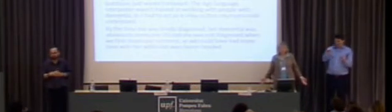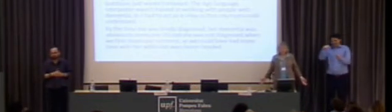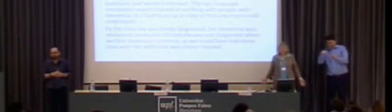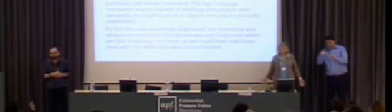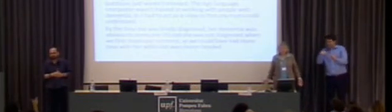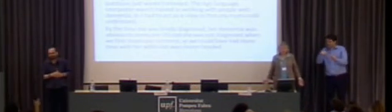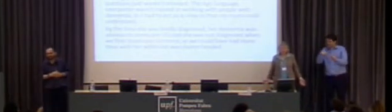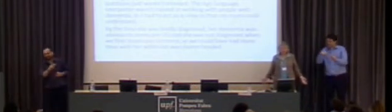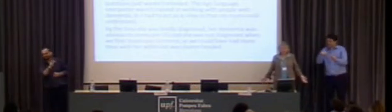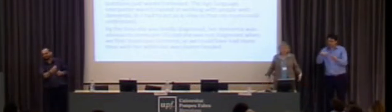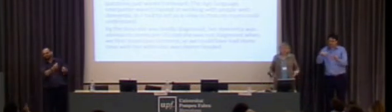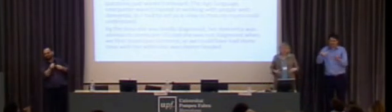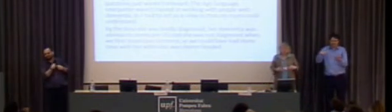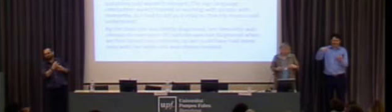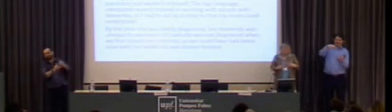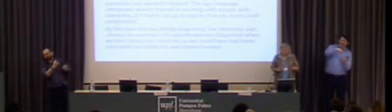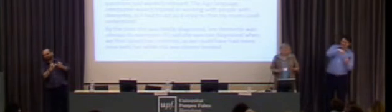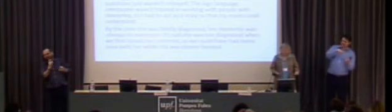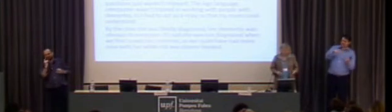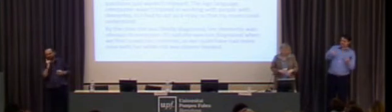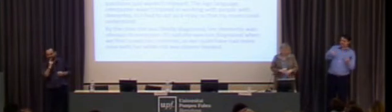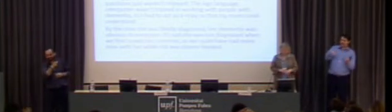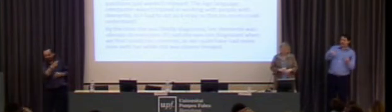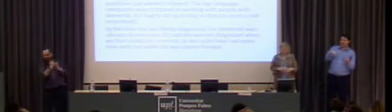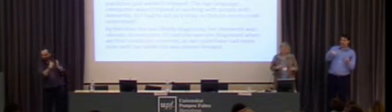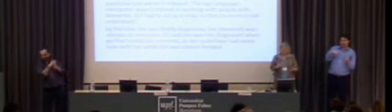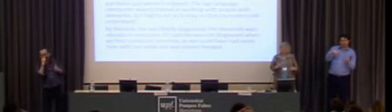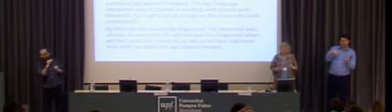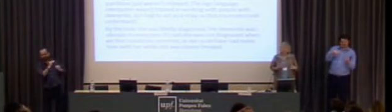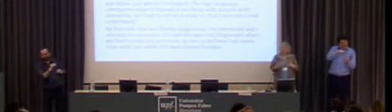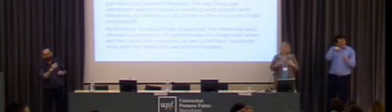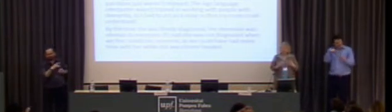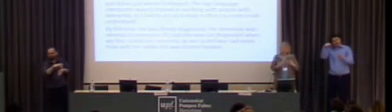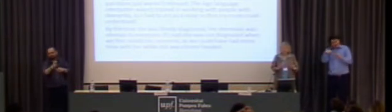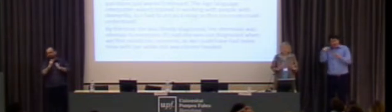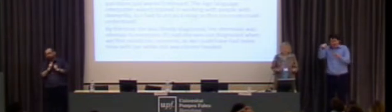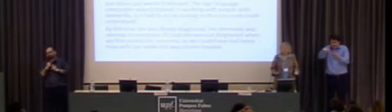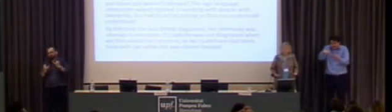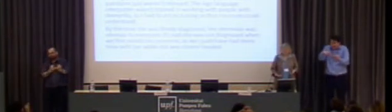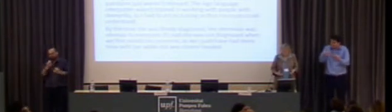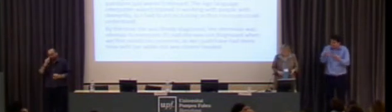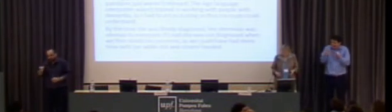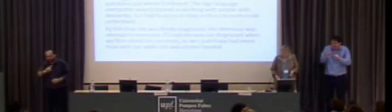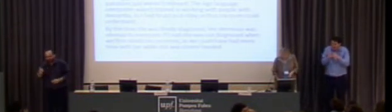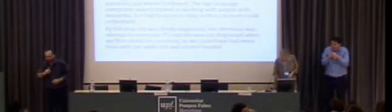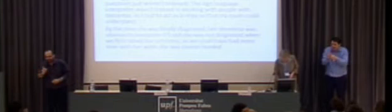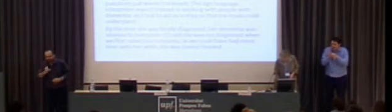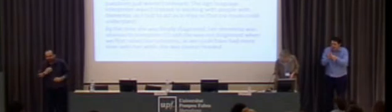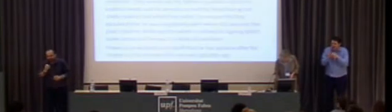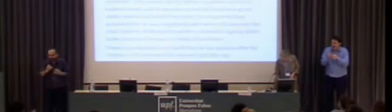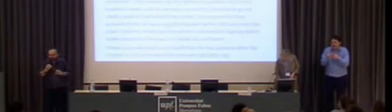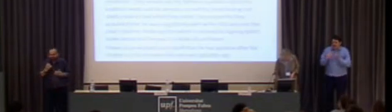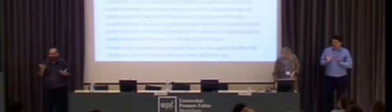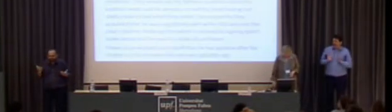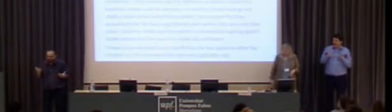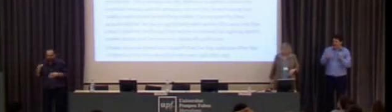been diagnosed earlier we could have had more time with her and really she would have had a better